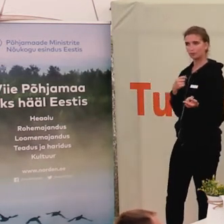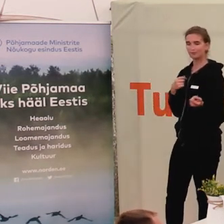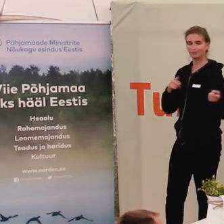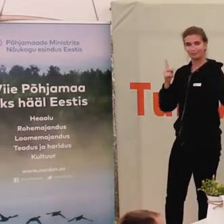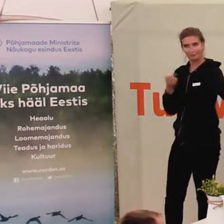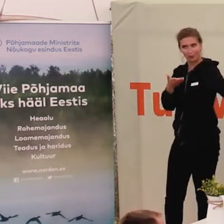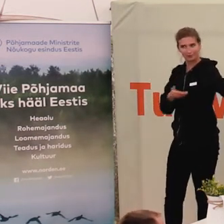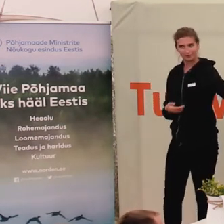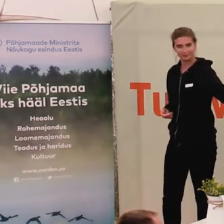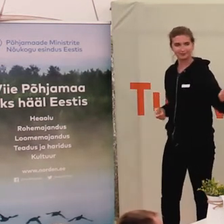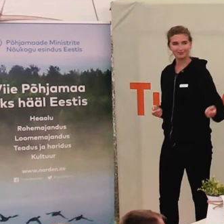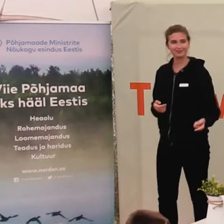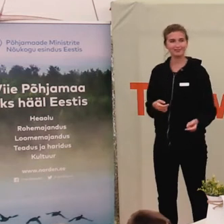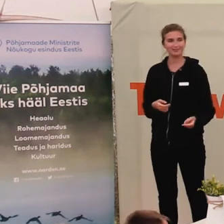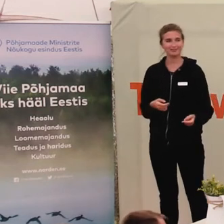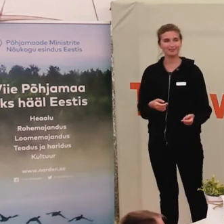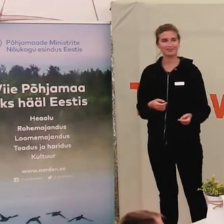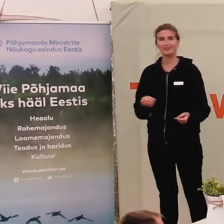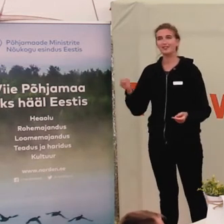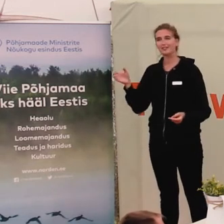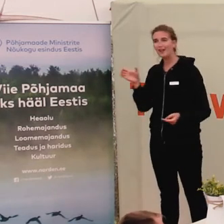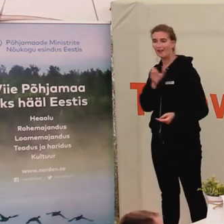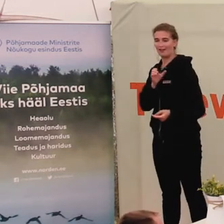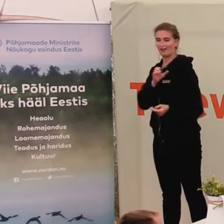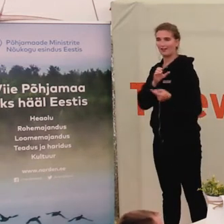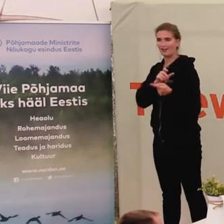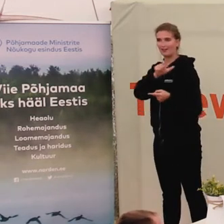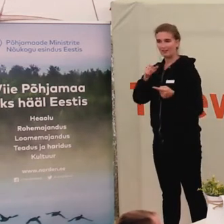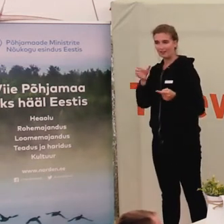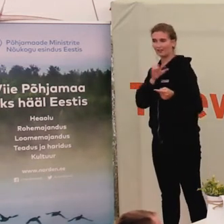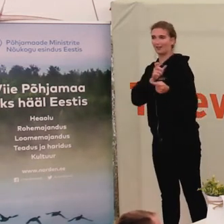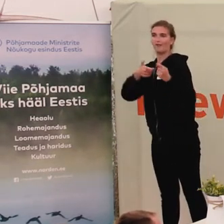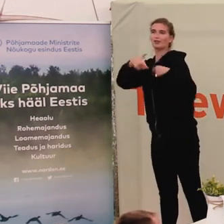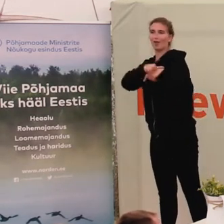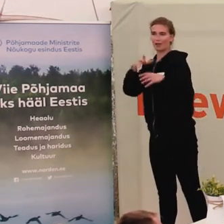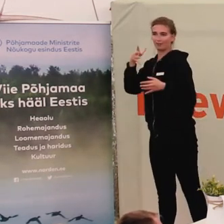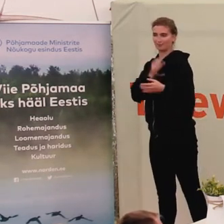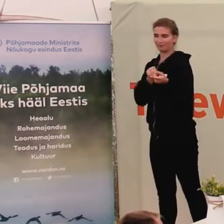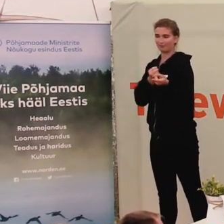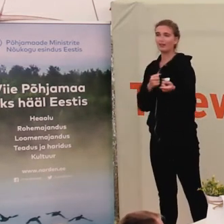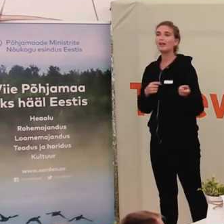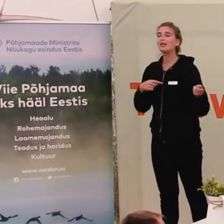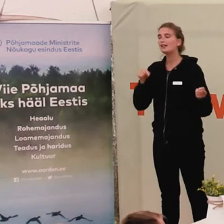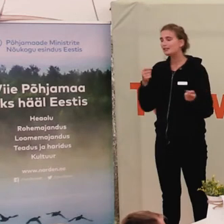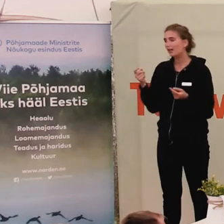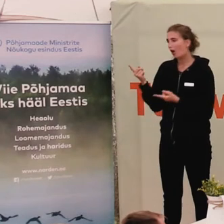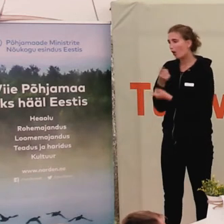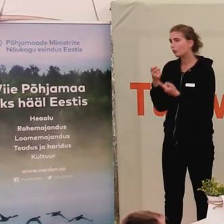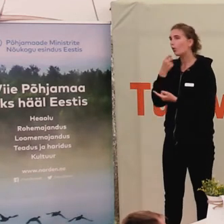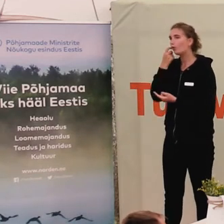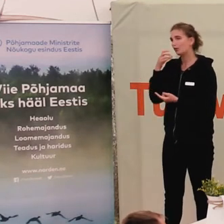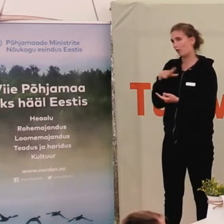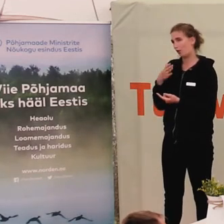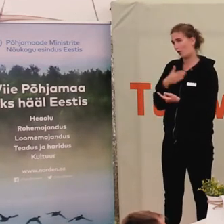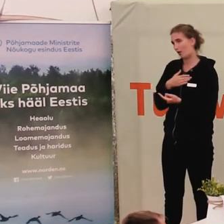you go. Yeah. Sadly, this is the idea. This is why I was so interested in this discussion as well, because